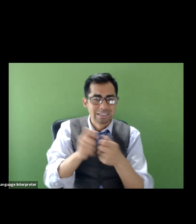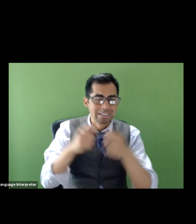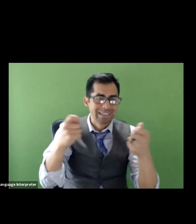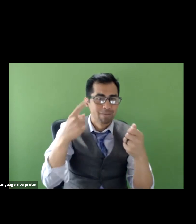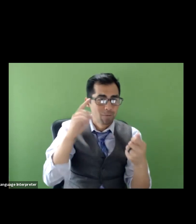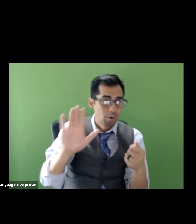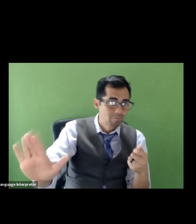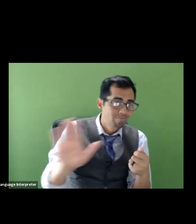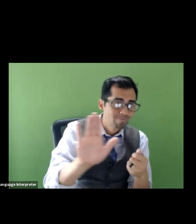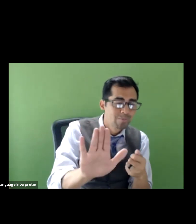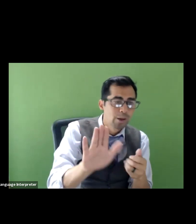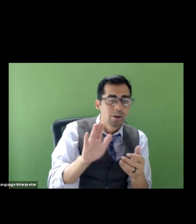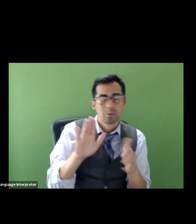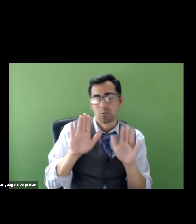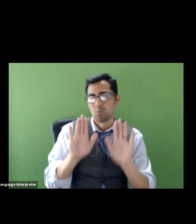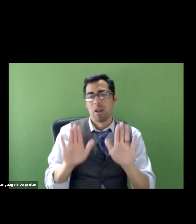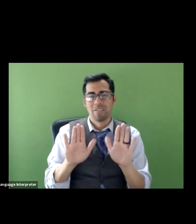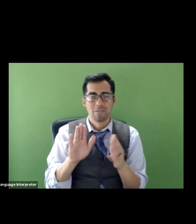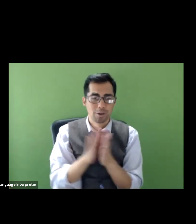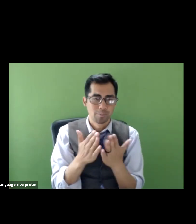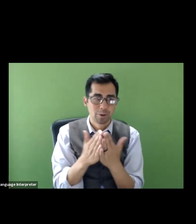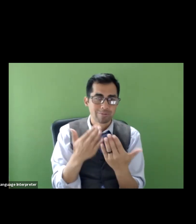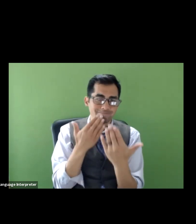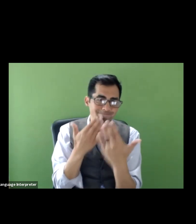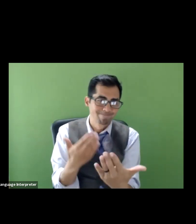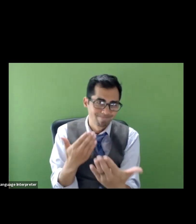their marvelous books. Thank you so very much.